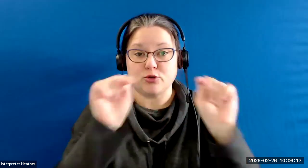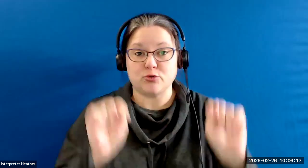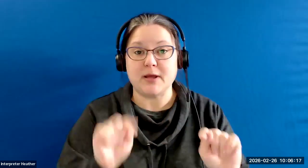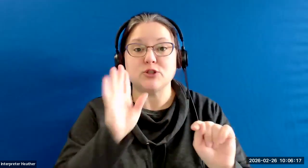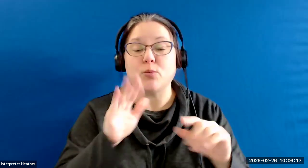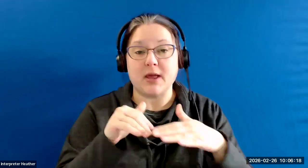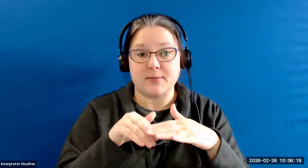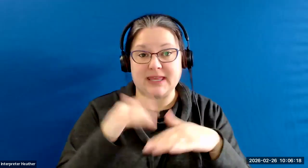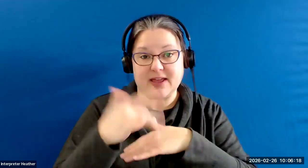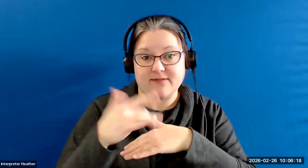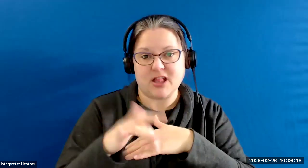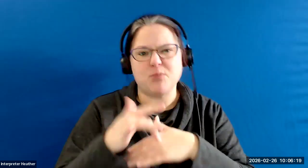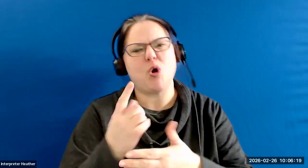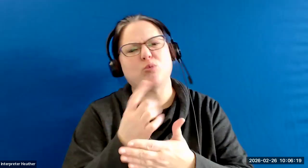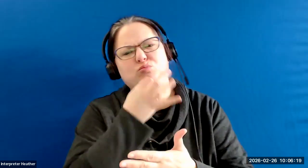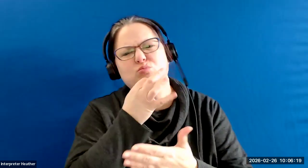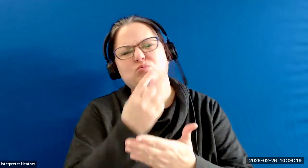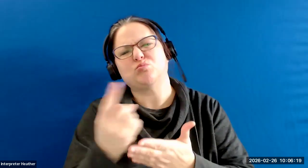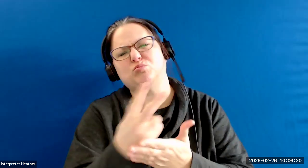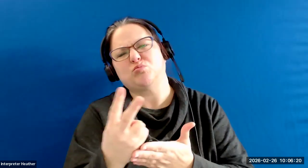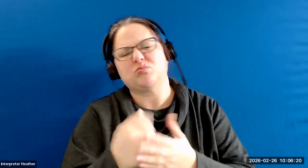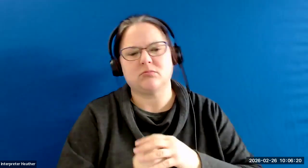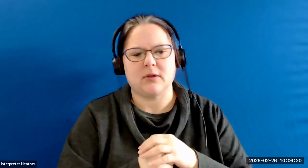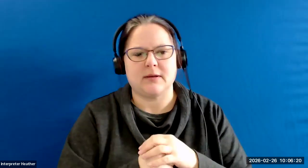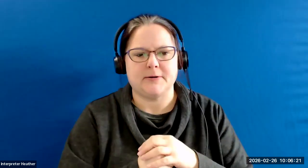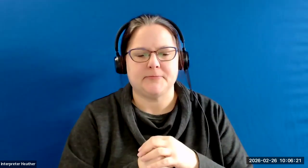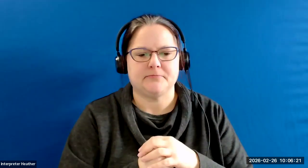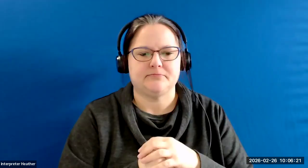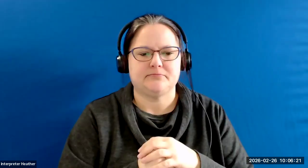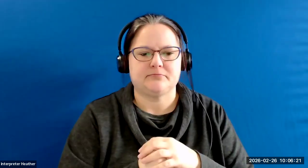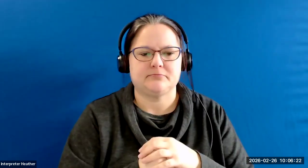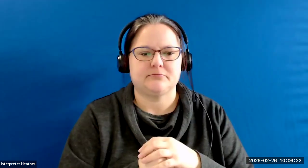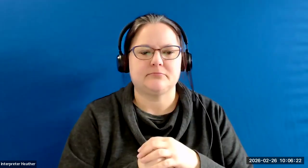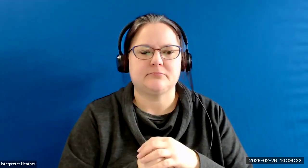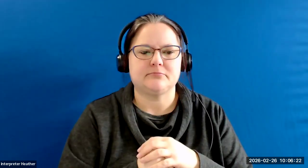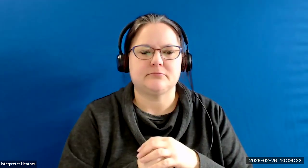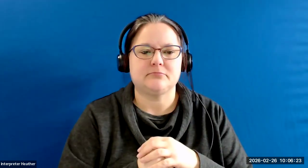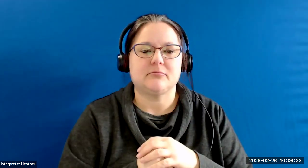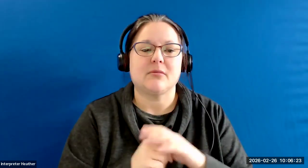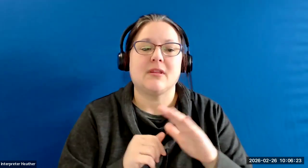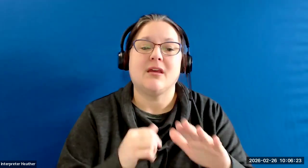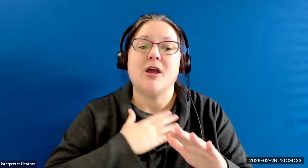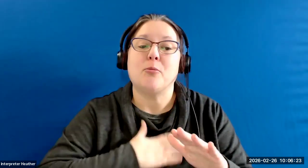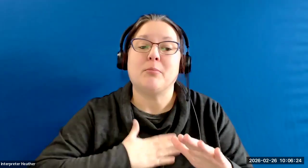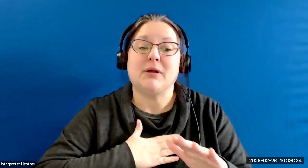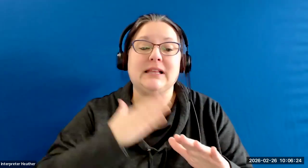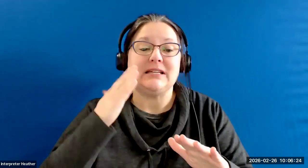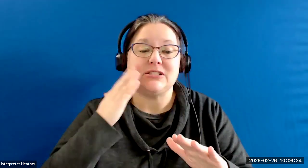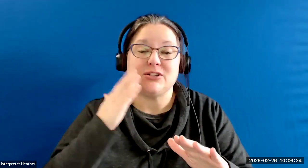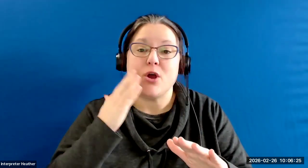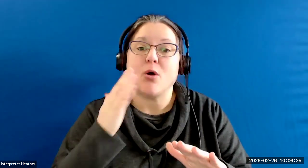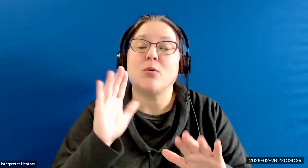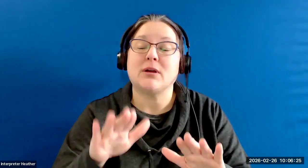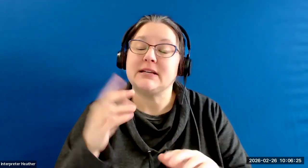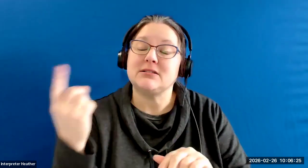made available in the coming weeks. A final note. Please know that it is always